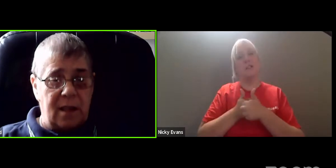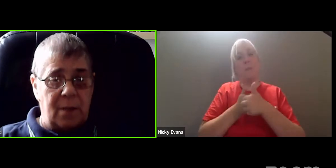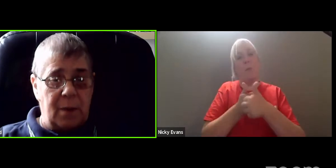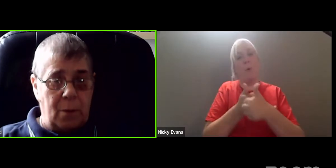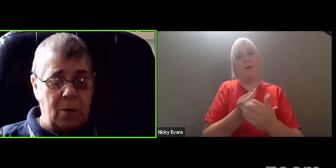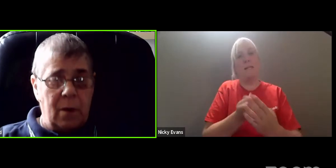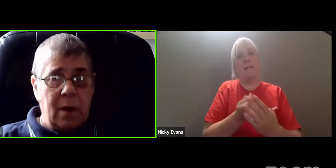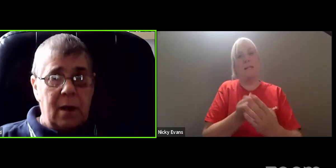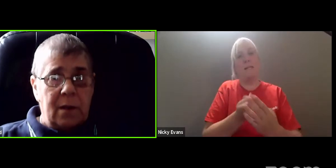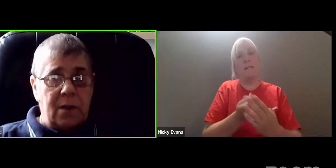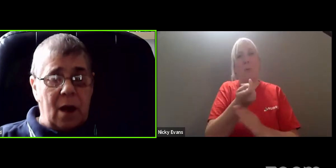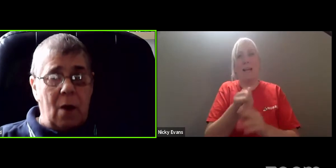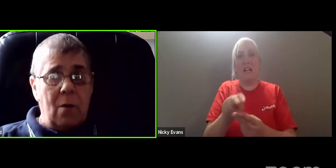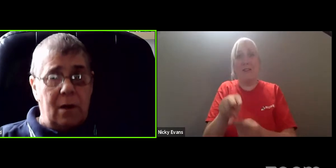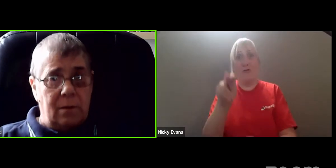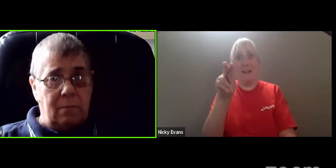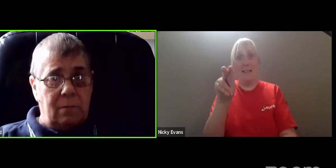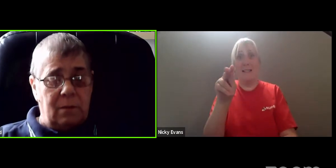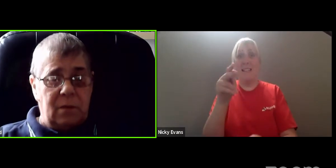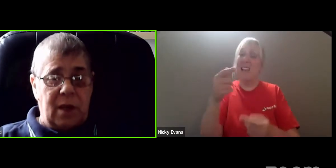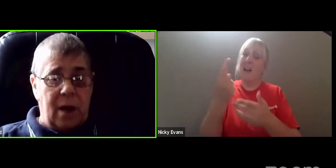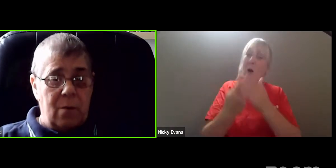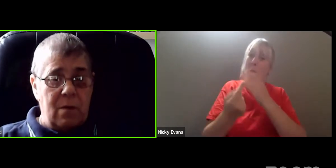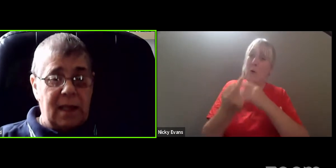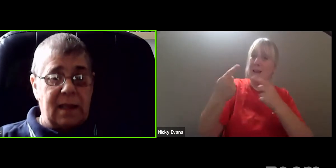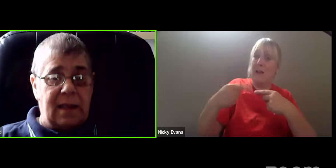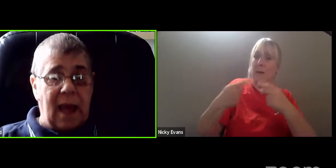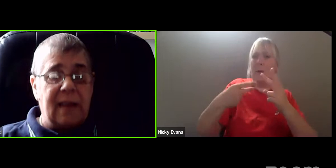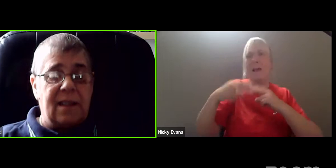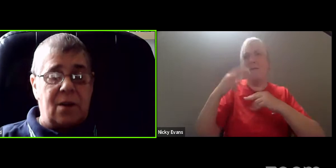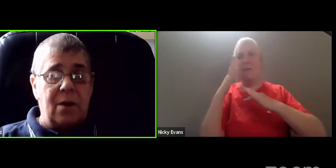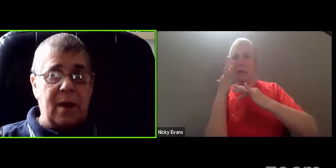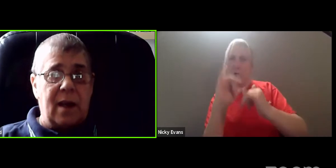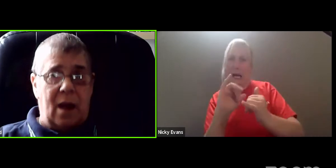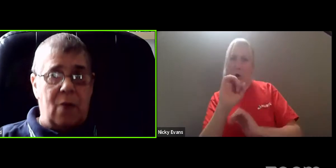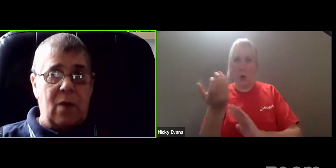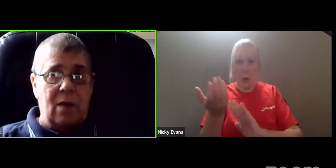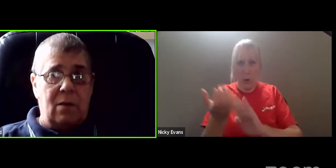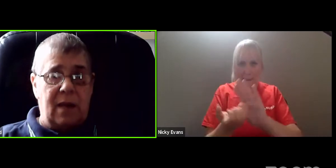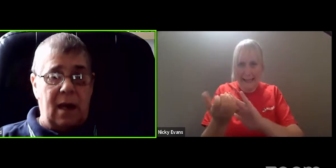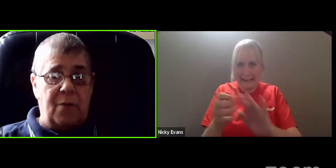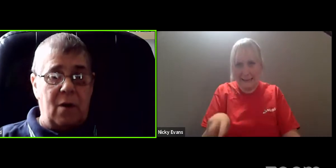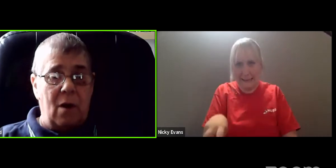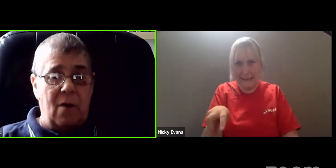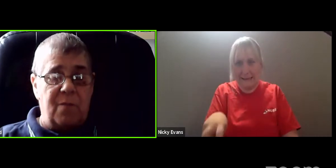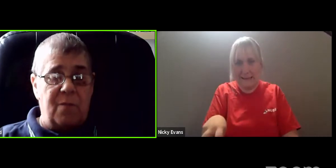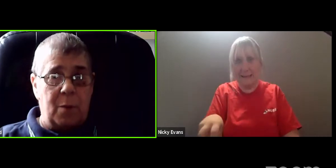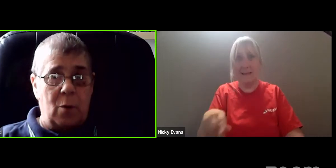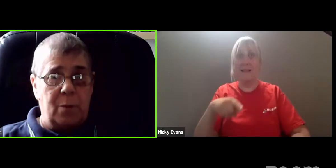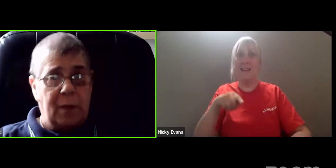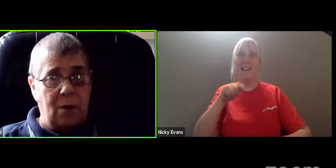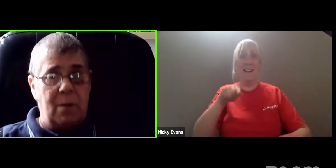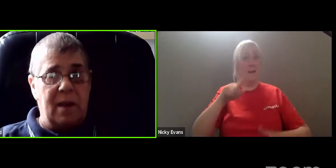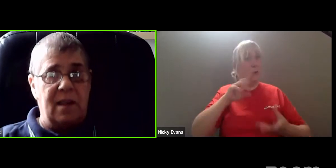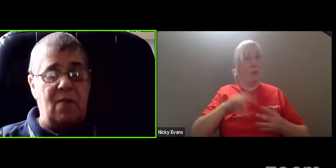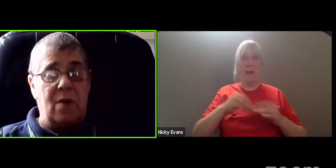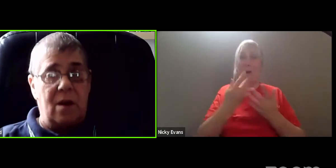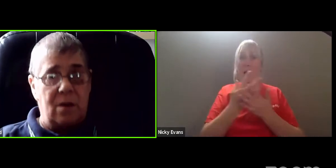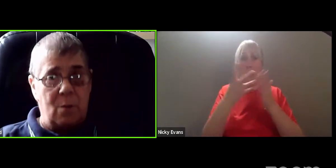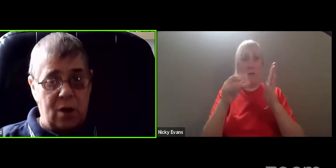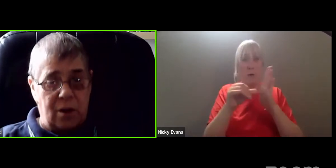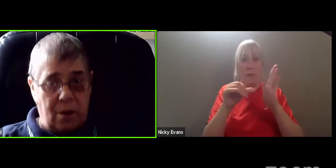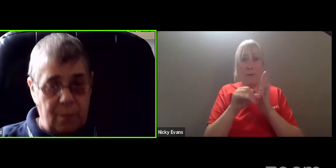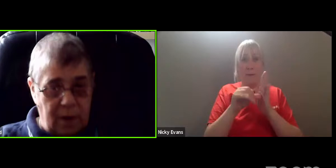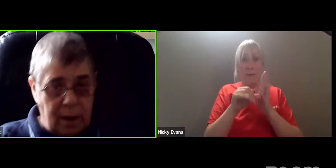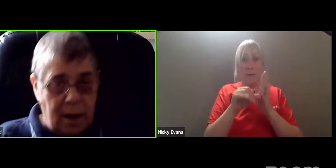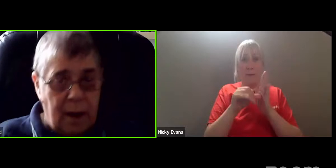means tested people. So, you know, that is going to be a real killer for a lot of people, because it means they've got to go to